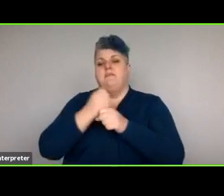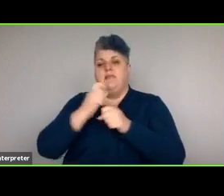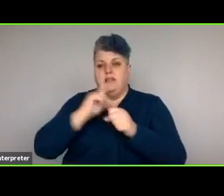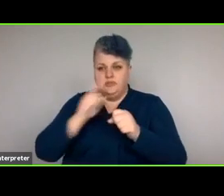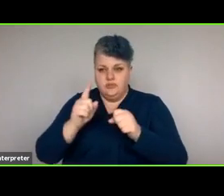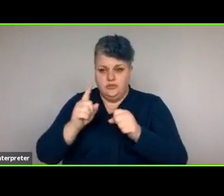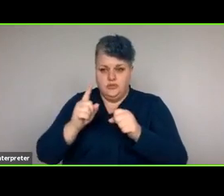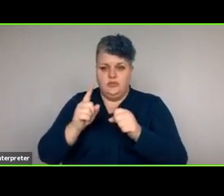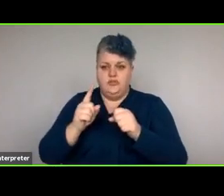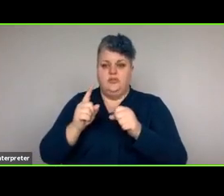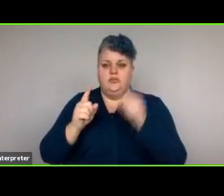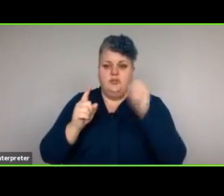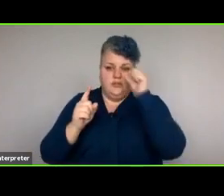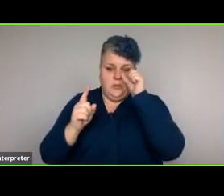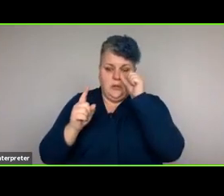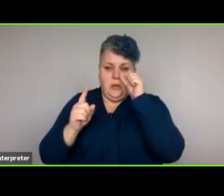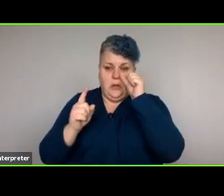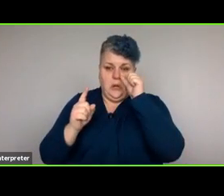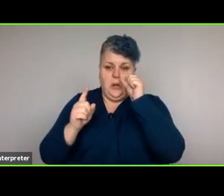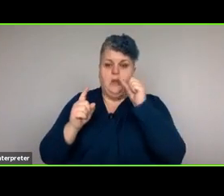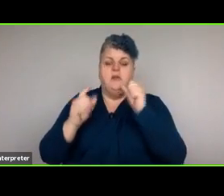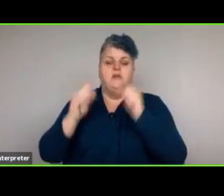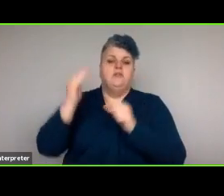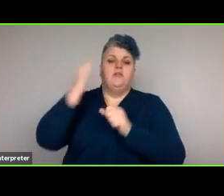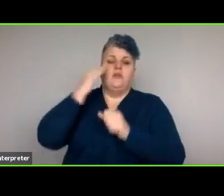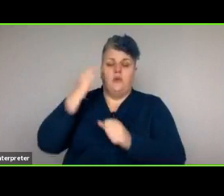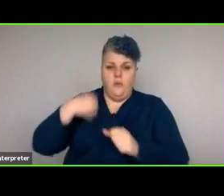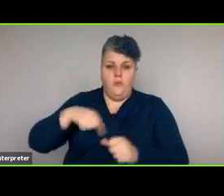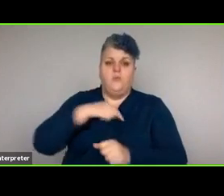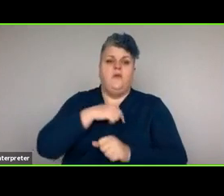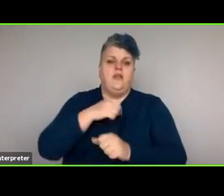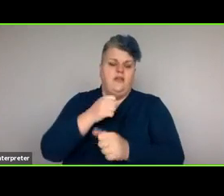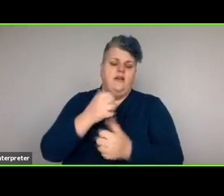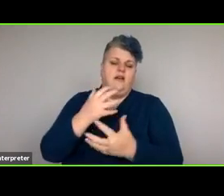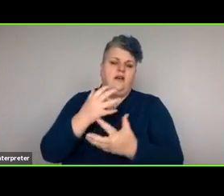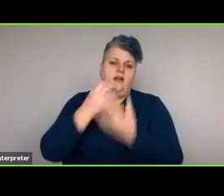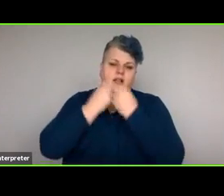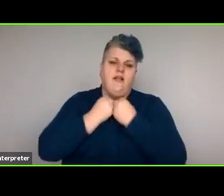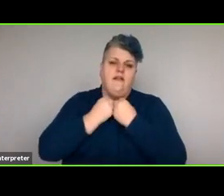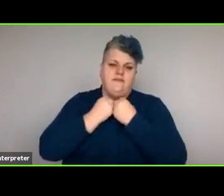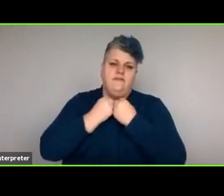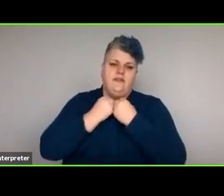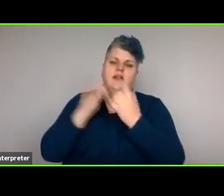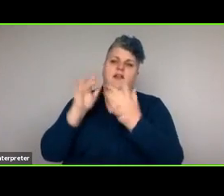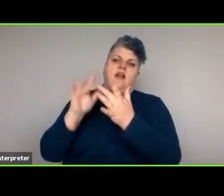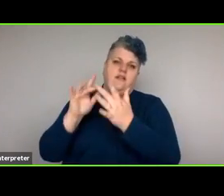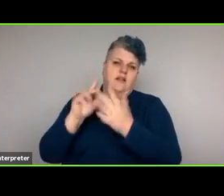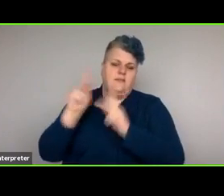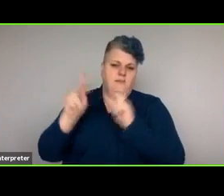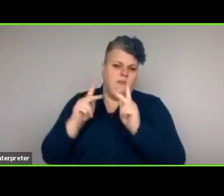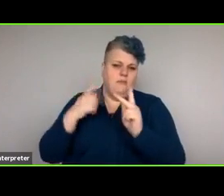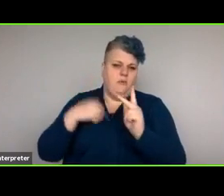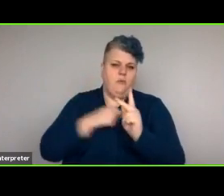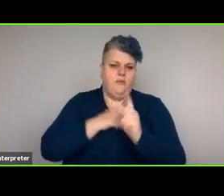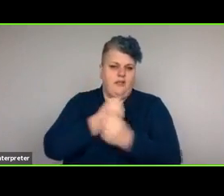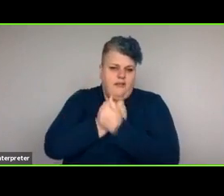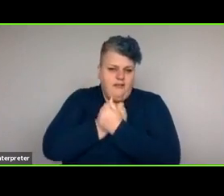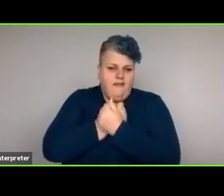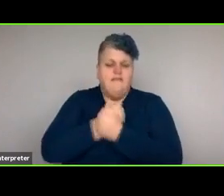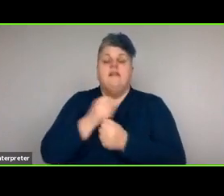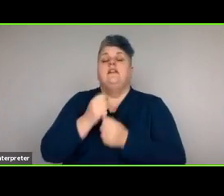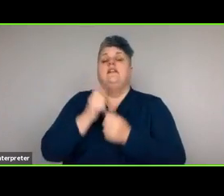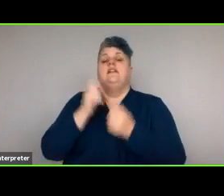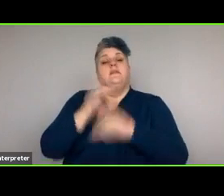that we know that we are loved and that we are in contact with those that we love. And I think the most